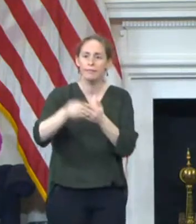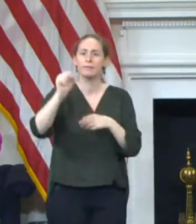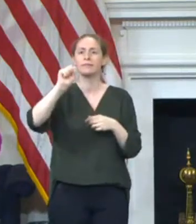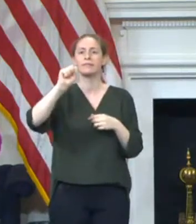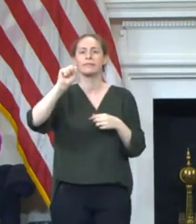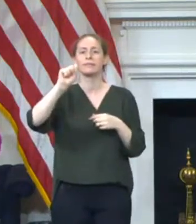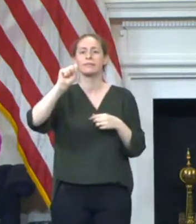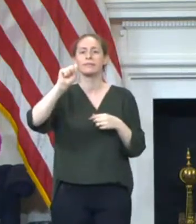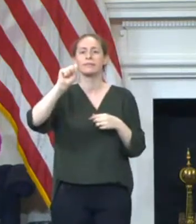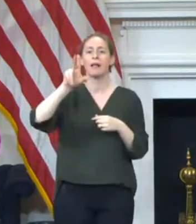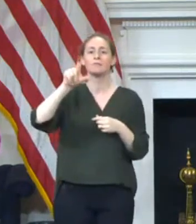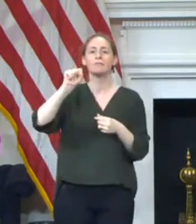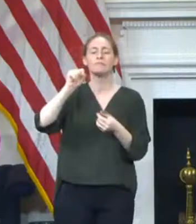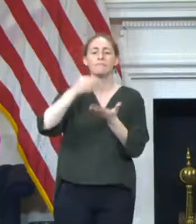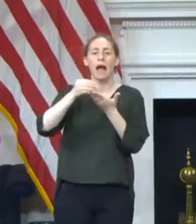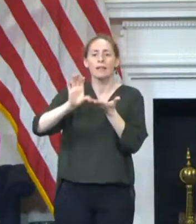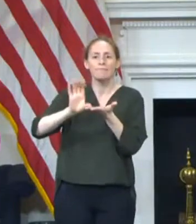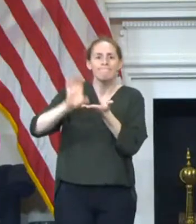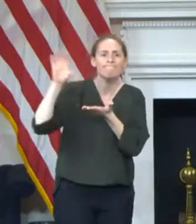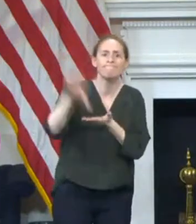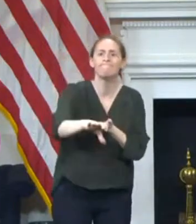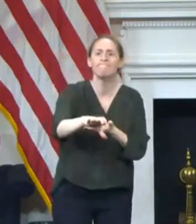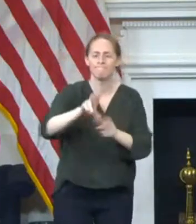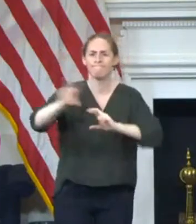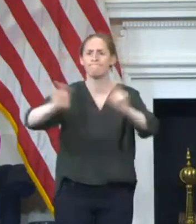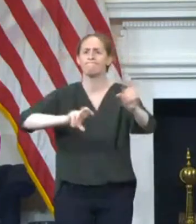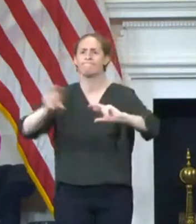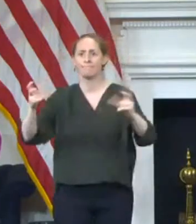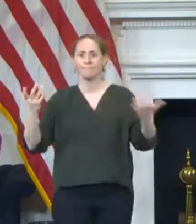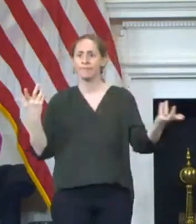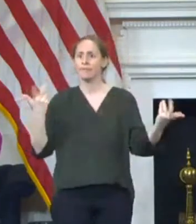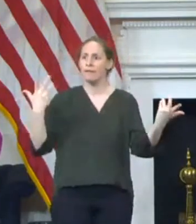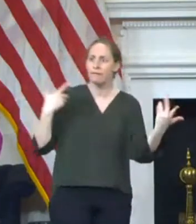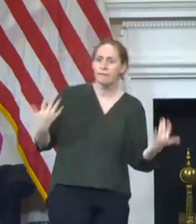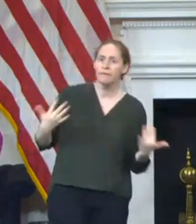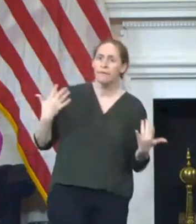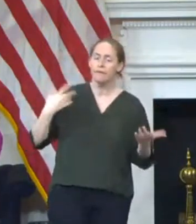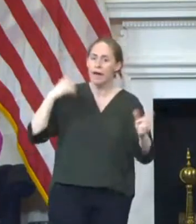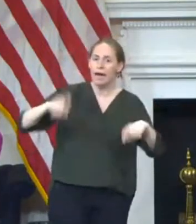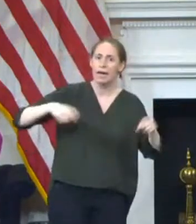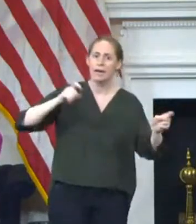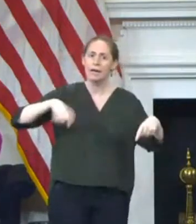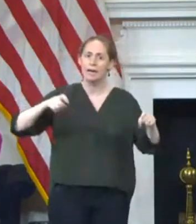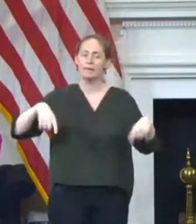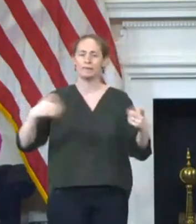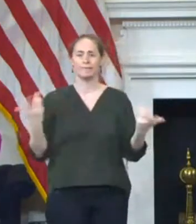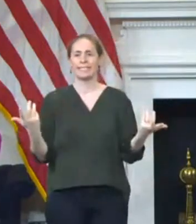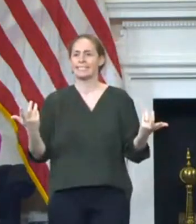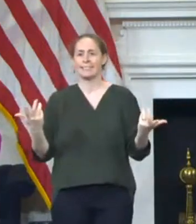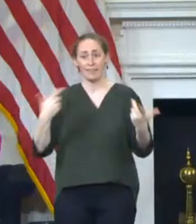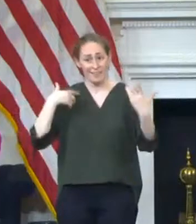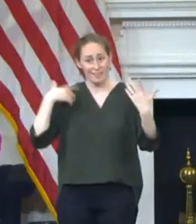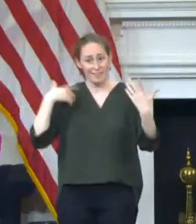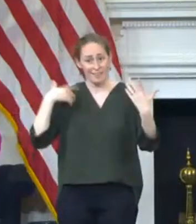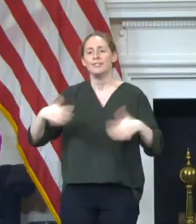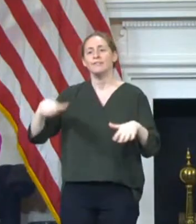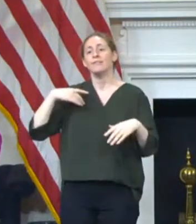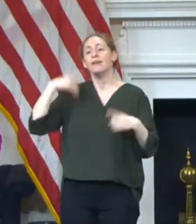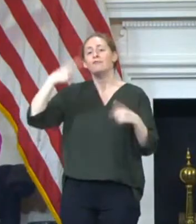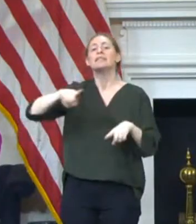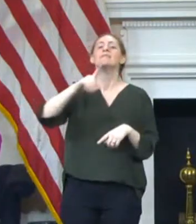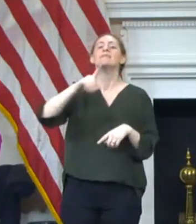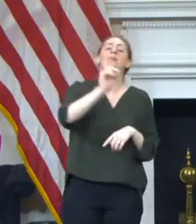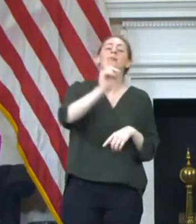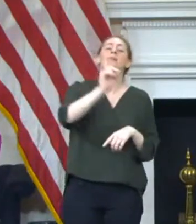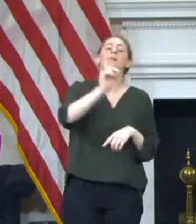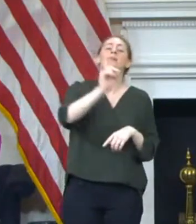ago. I had agreement from the White House when I was chairing the NGA. I had agreement from the White House, from both sides in Congress. We were